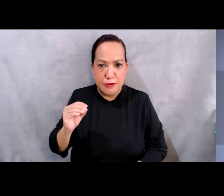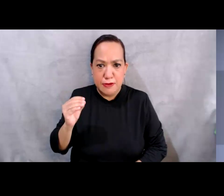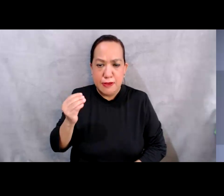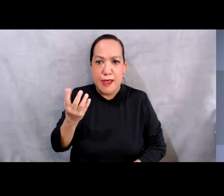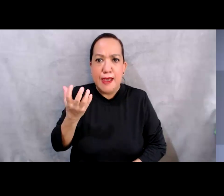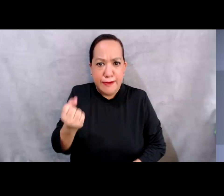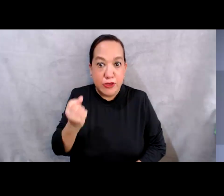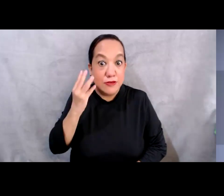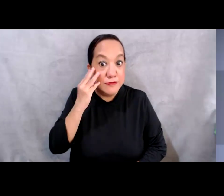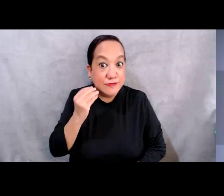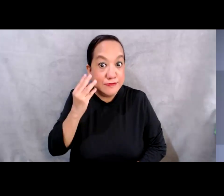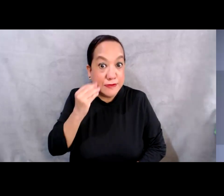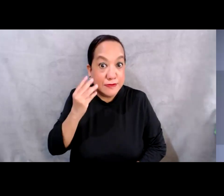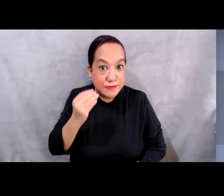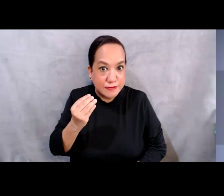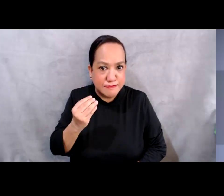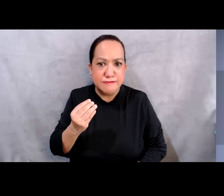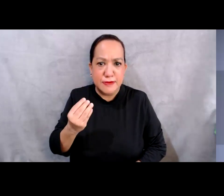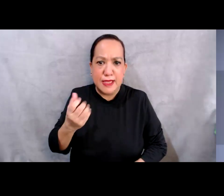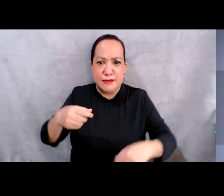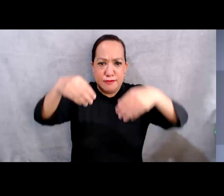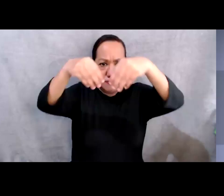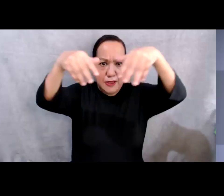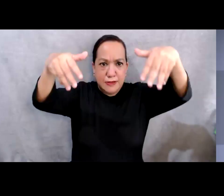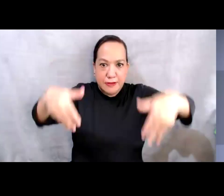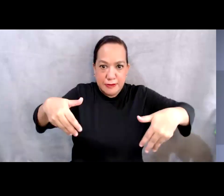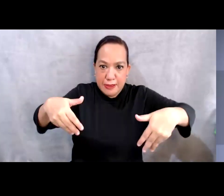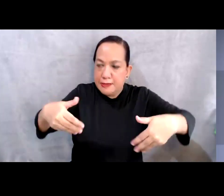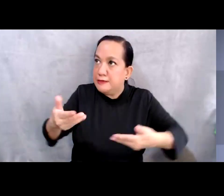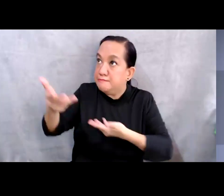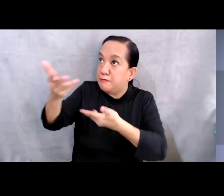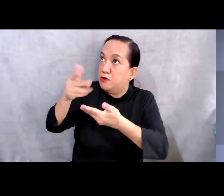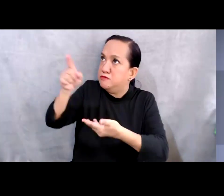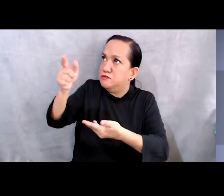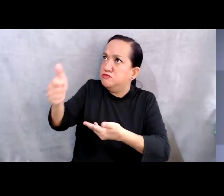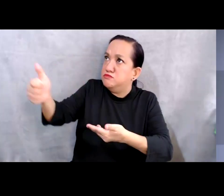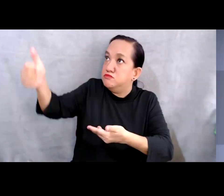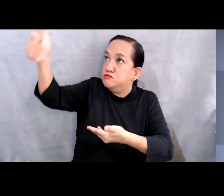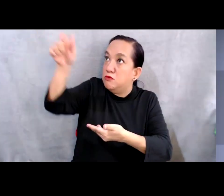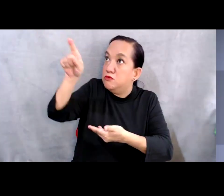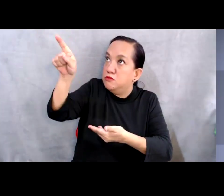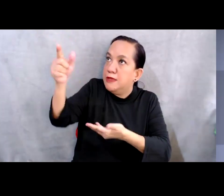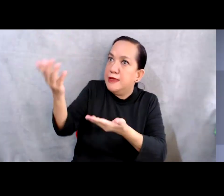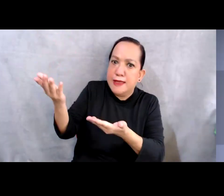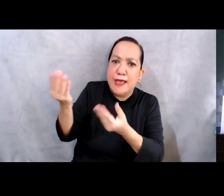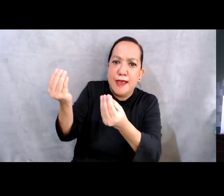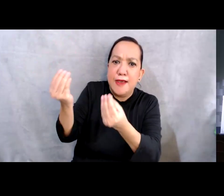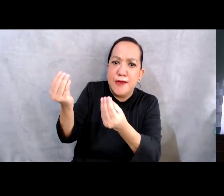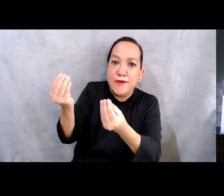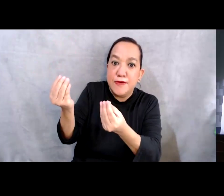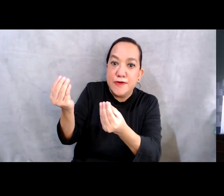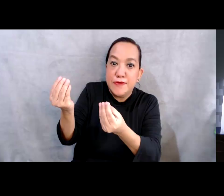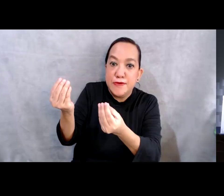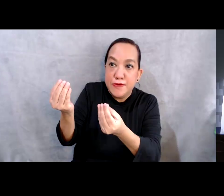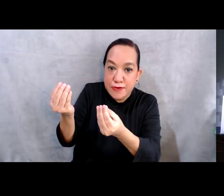with management and the accountability mechanisms. We are also pleased to have with us the two heads from ADB's accountability